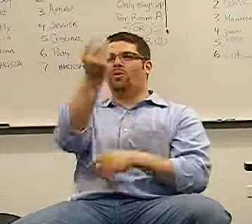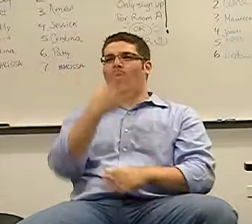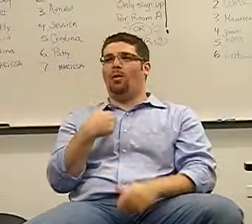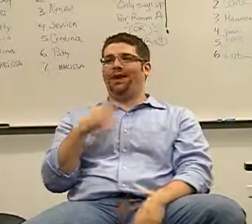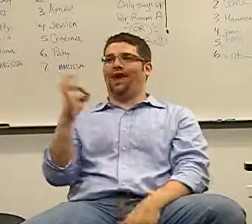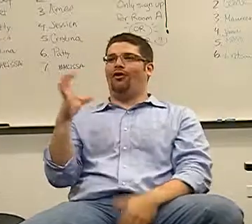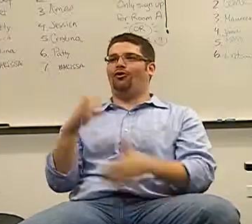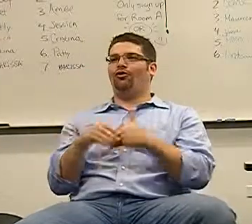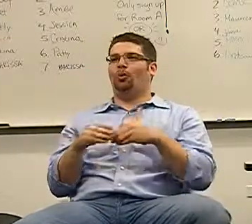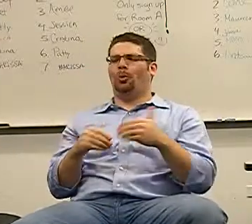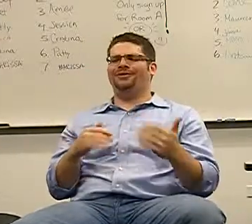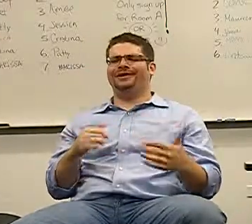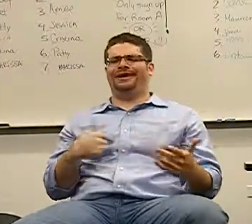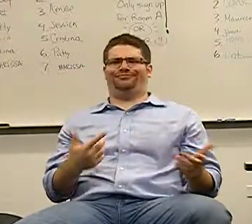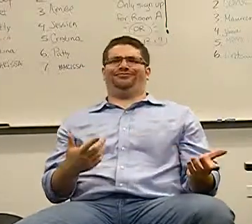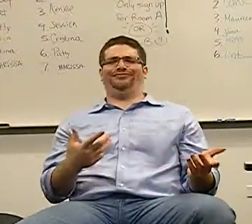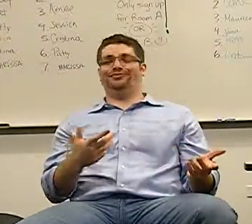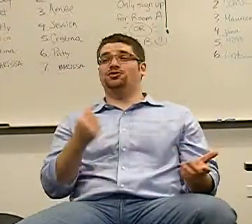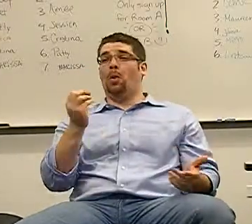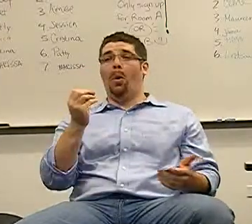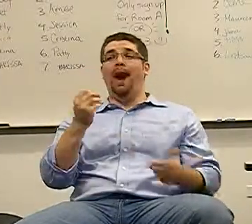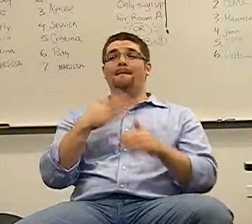They had some other kinds of lights which were a little cheaper.